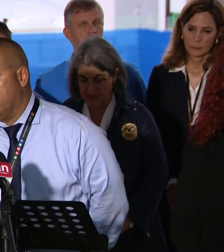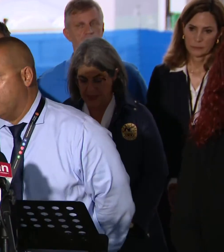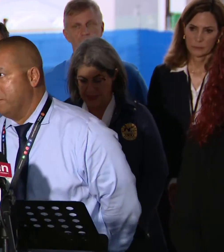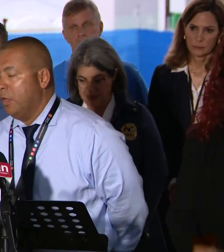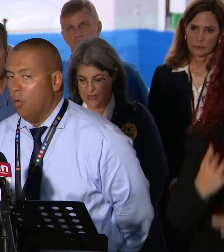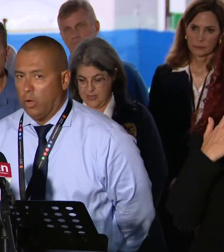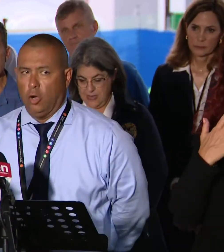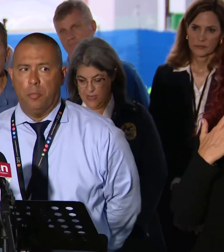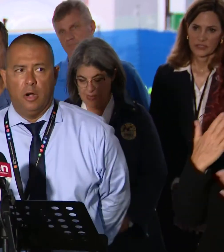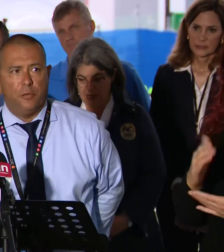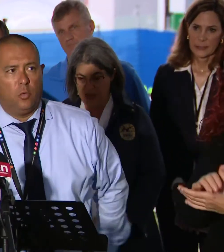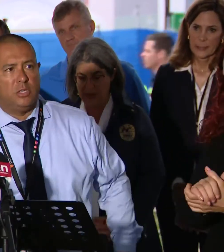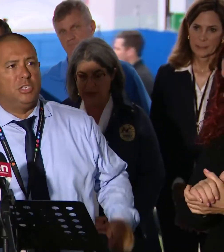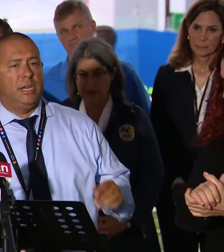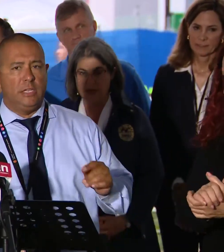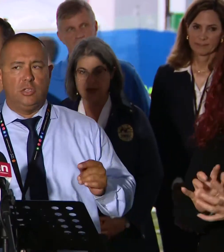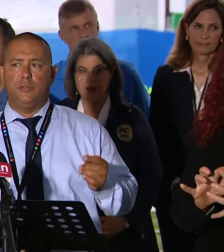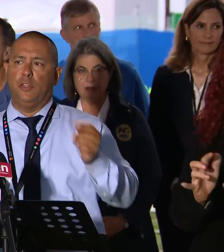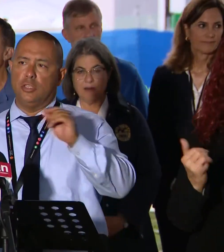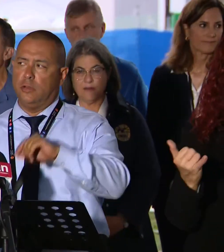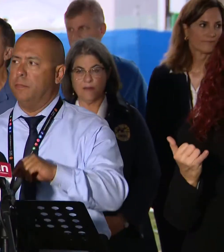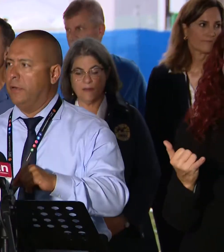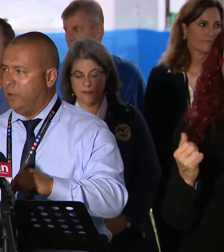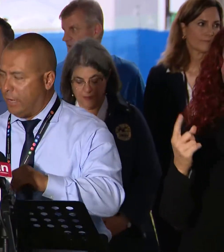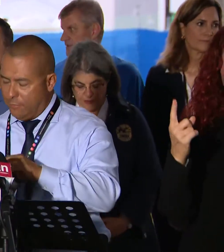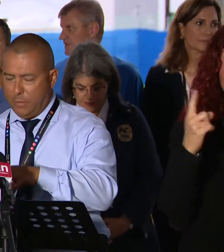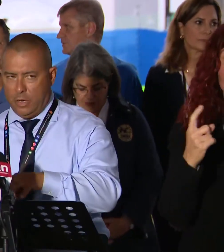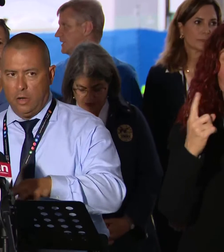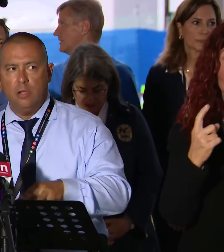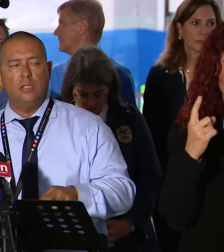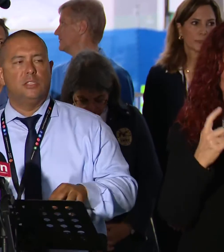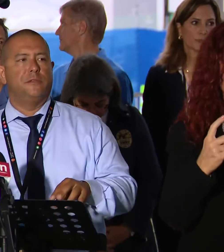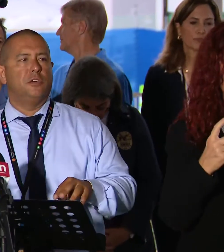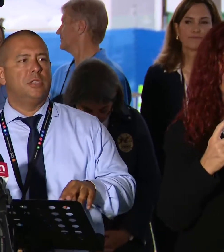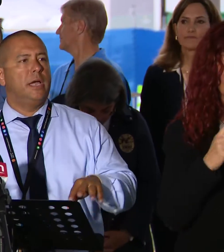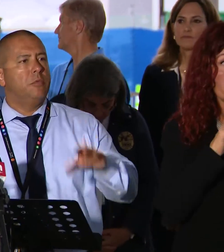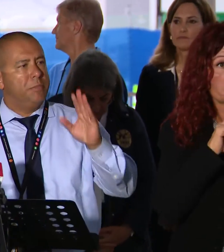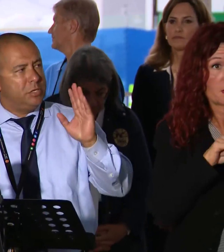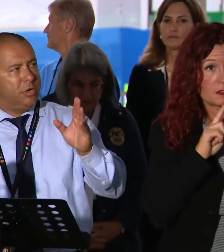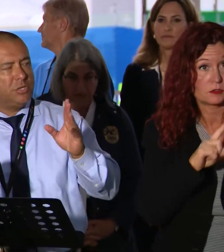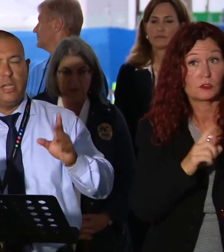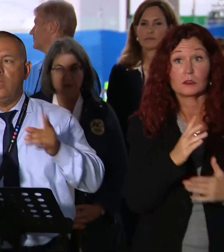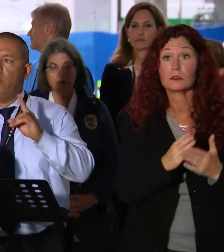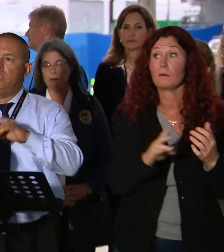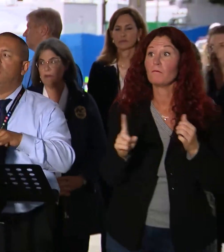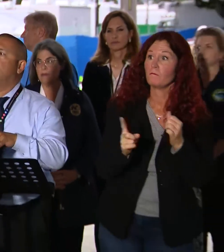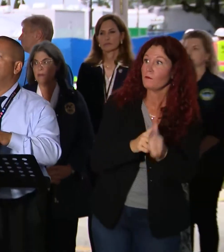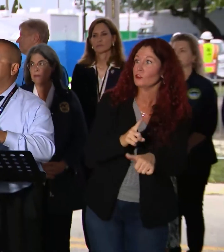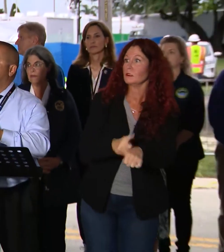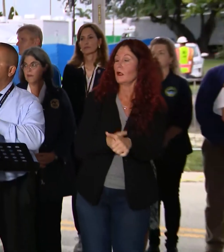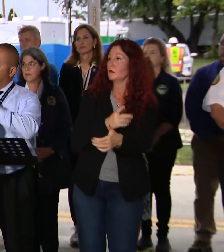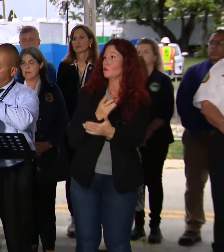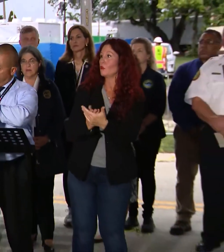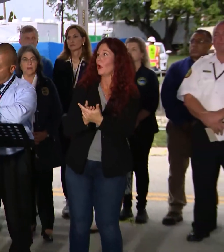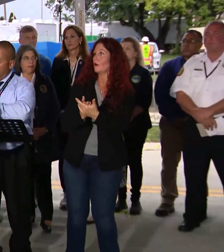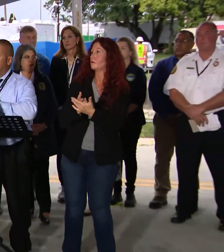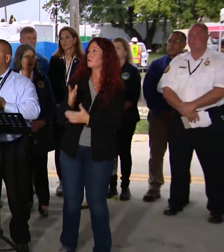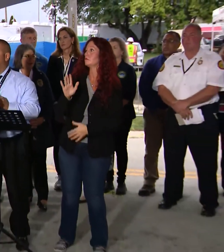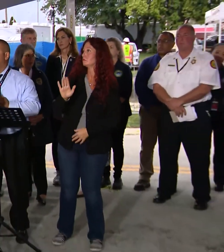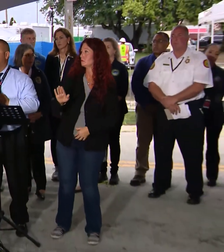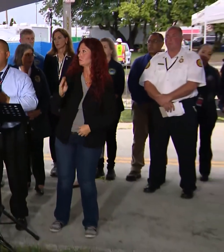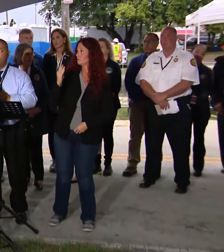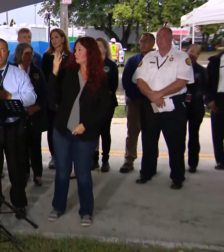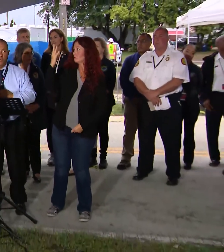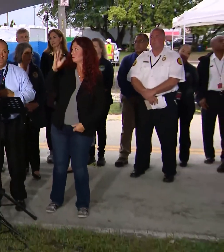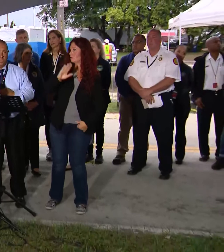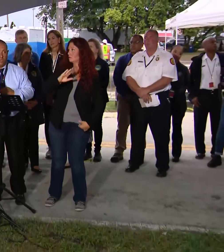Thank you, Mr. Larabor. We're going to open it up for questions and answers. For those that haven't been here, this is the first time, well, please raise your hand, wait till you're called upon, and